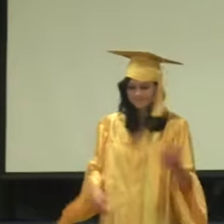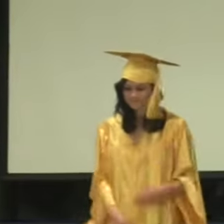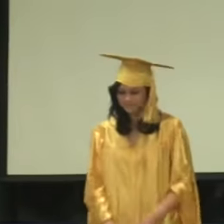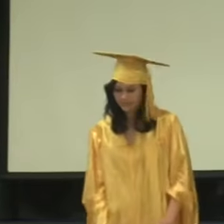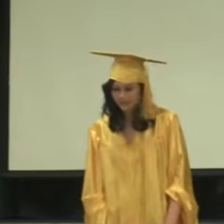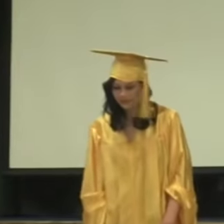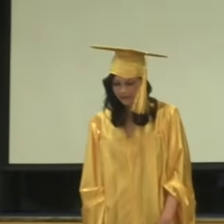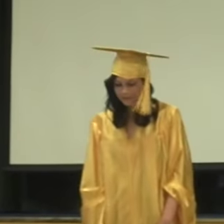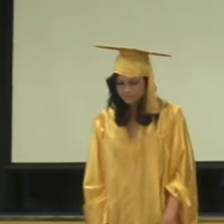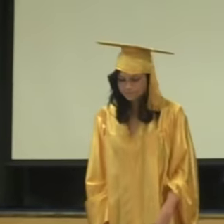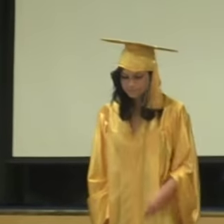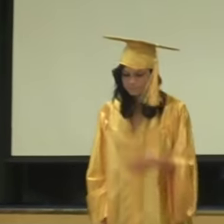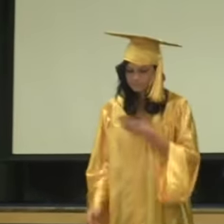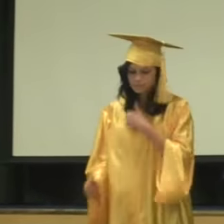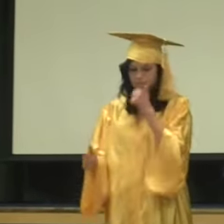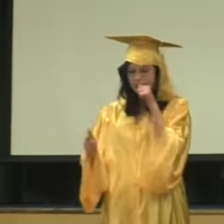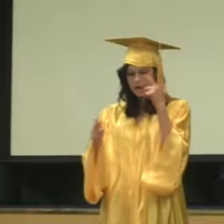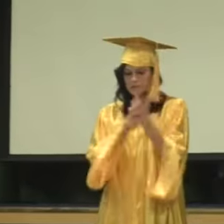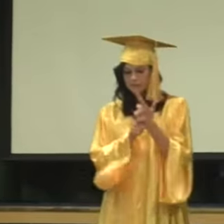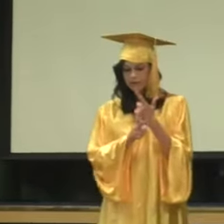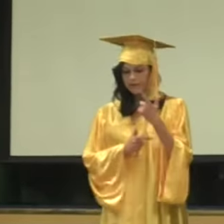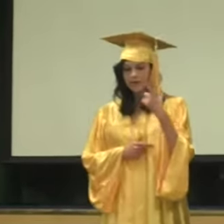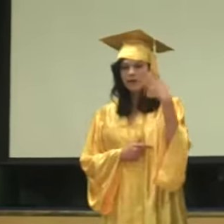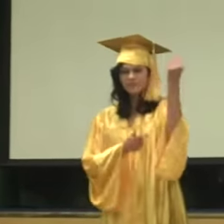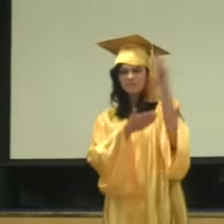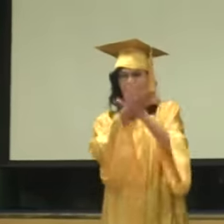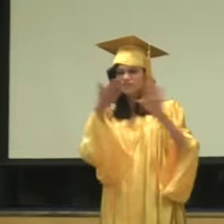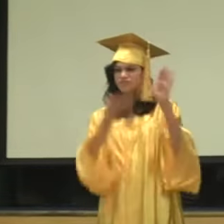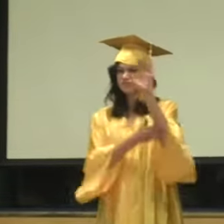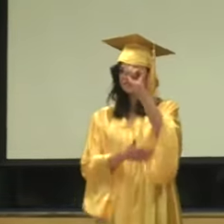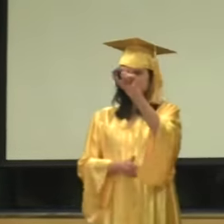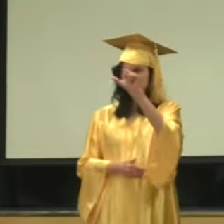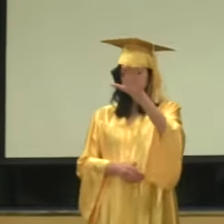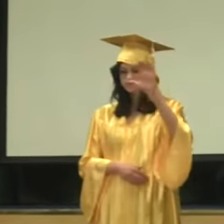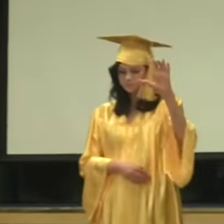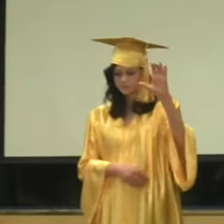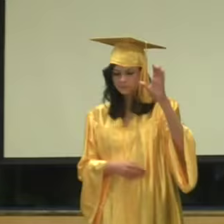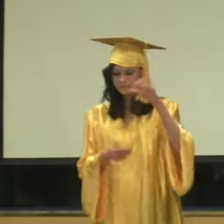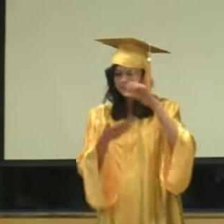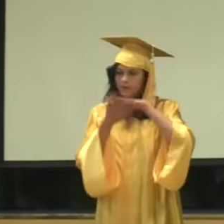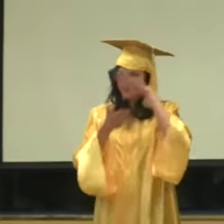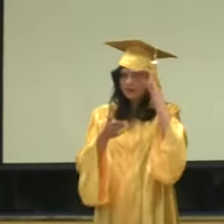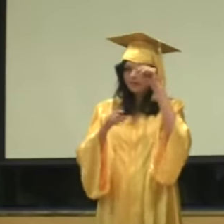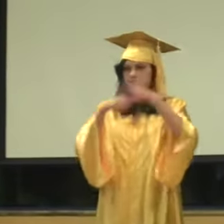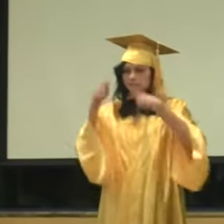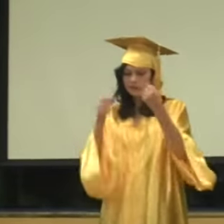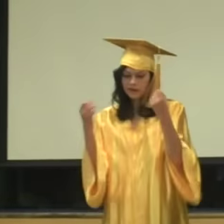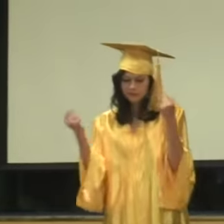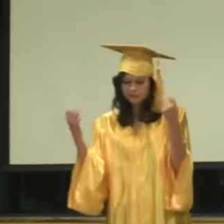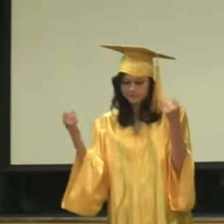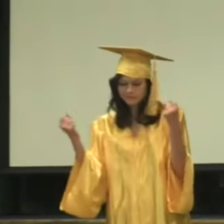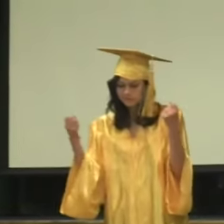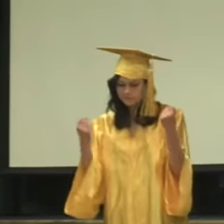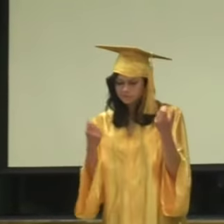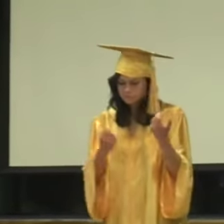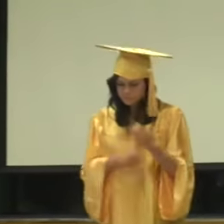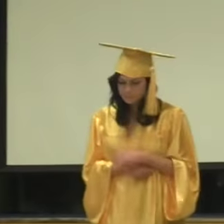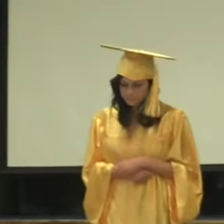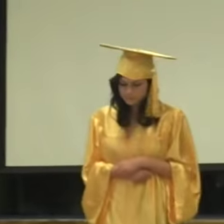and I know it was fun as well, but just so much work. And for my sister, who's in college at Salt Lake Community College at Learn Sign.